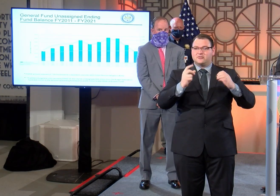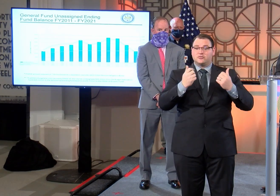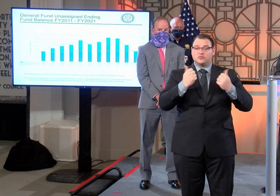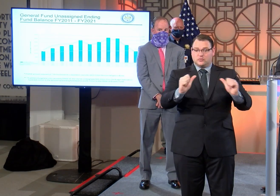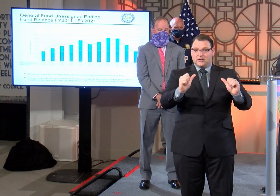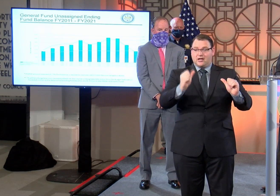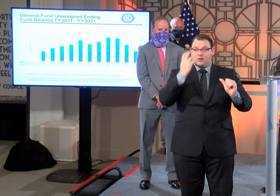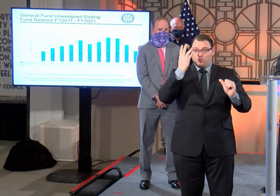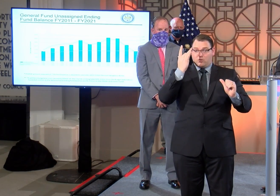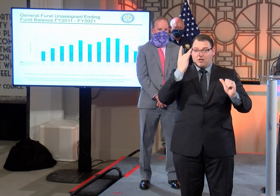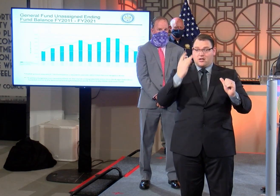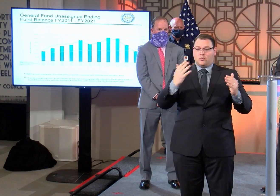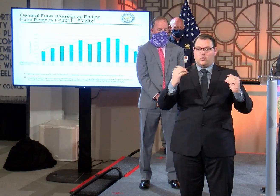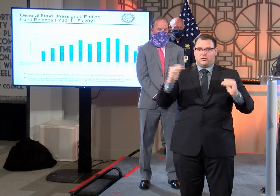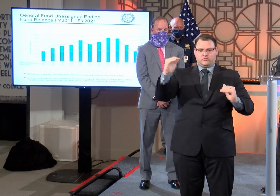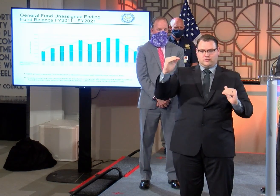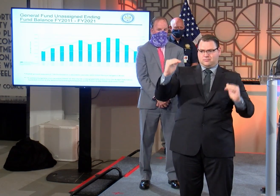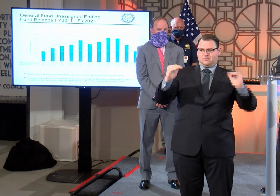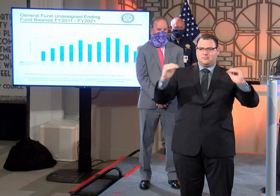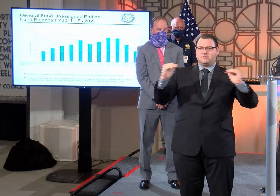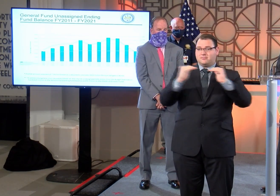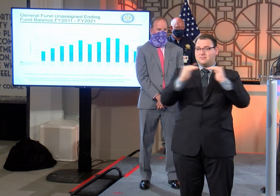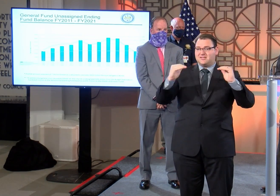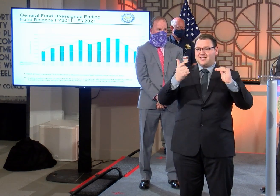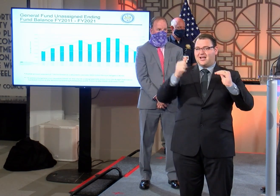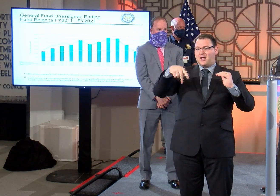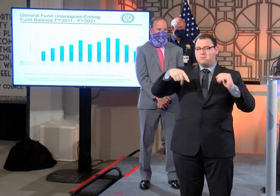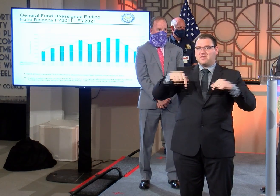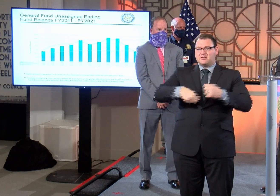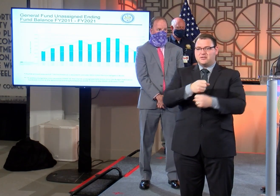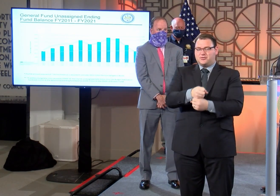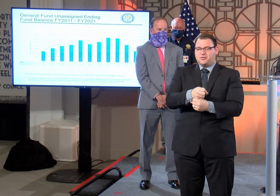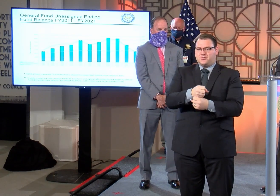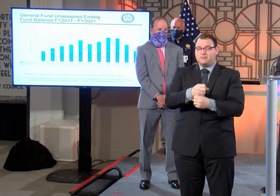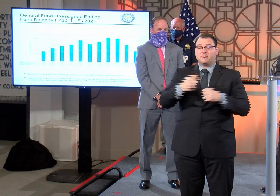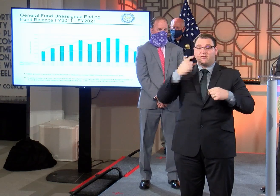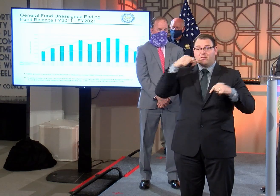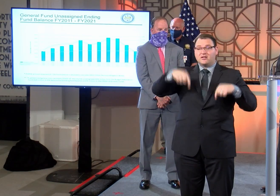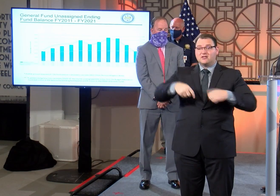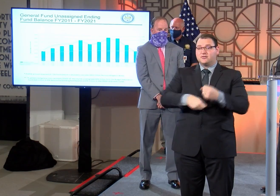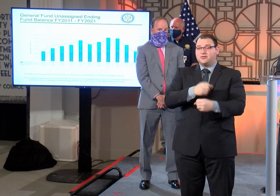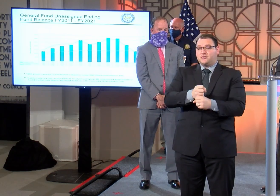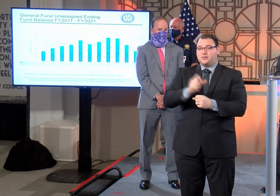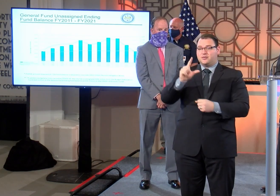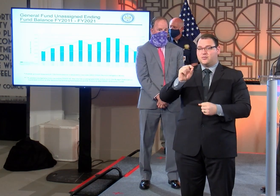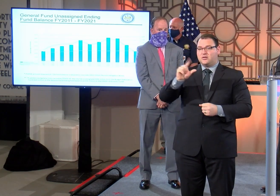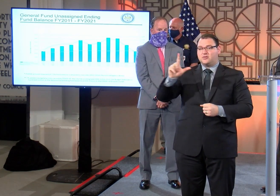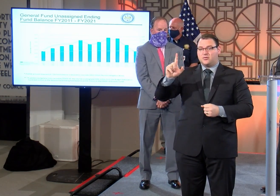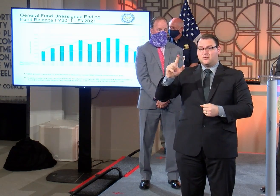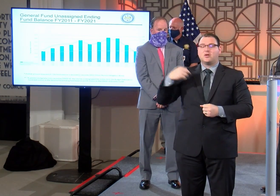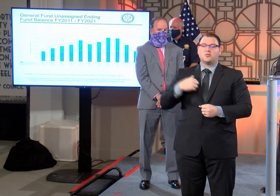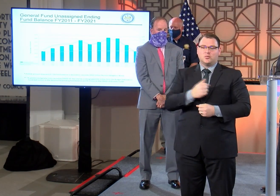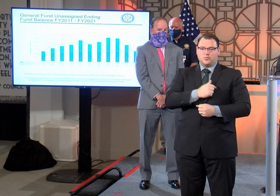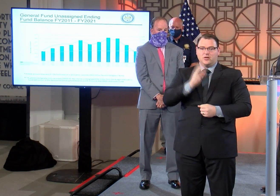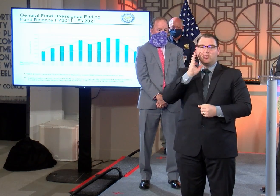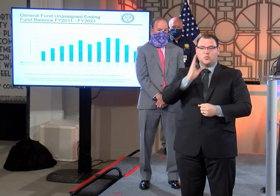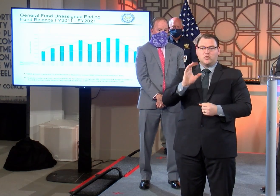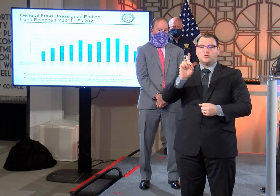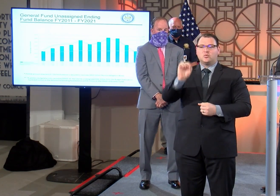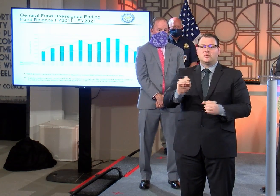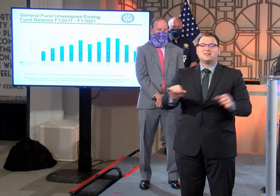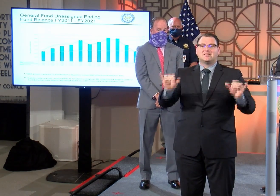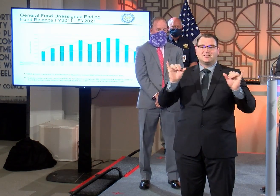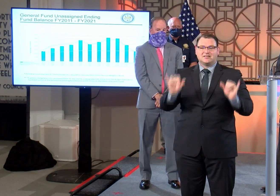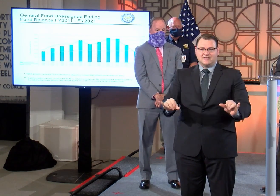anticipated budgetary gap. In this year, for 2021, we anticipate doing the same, and so there will